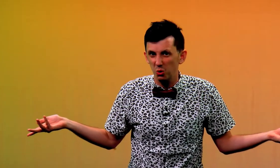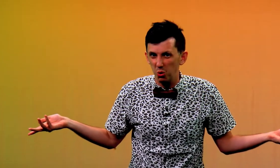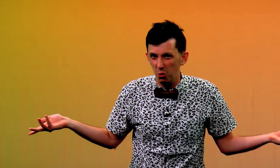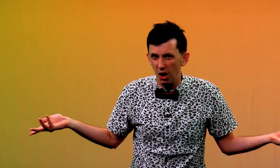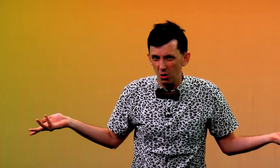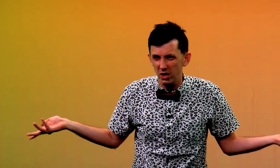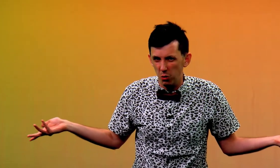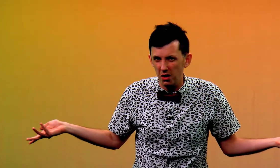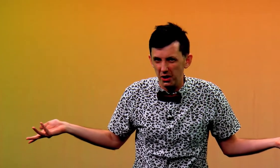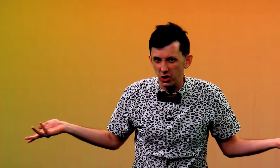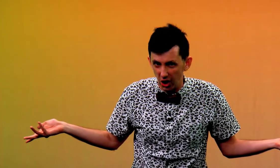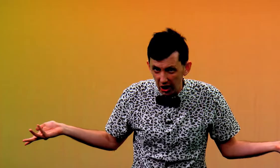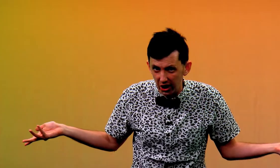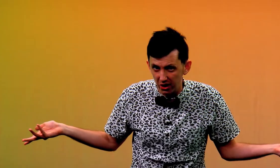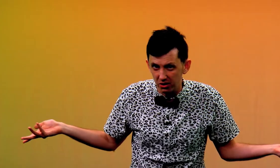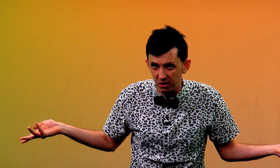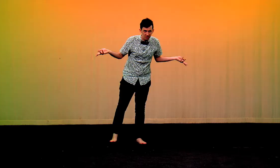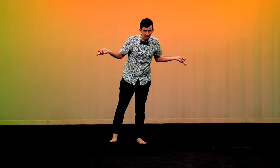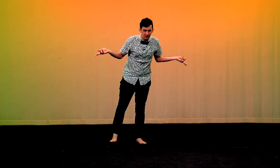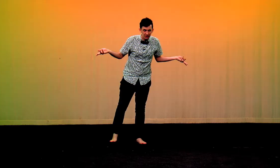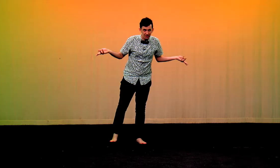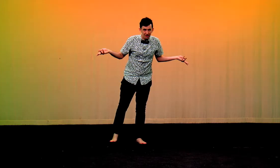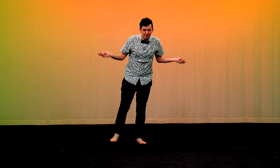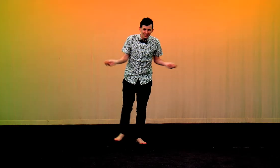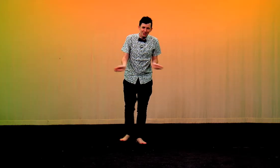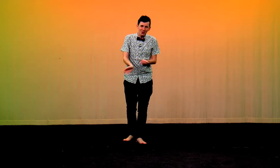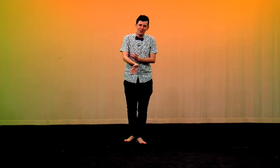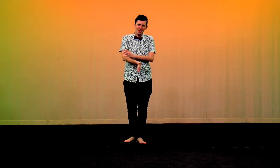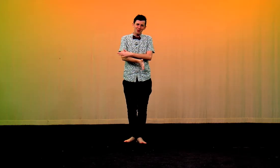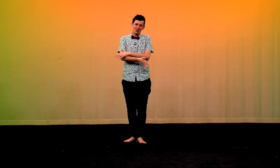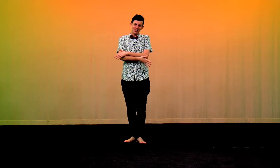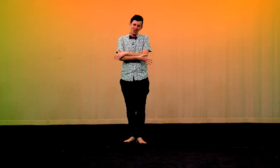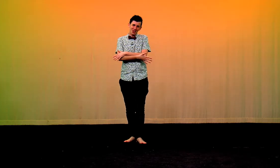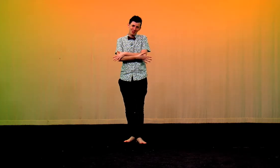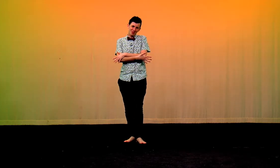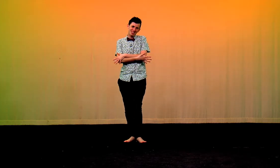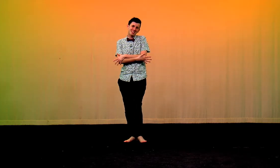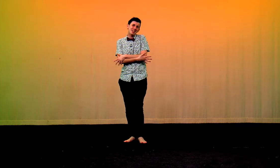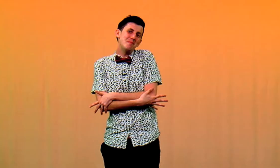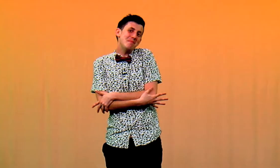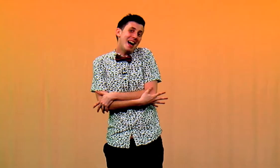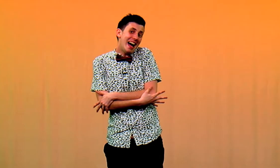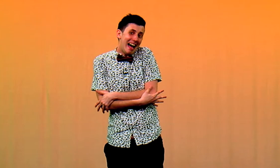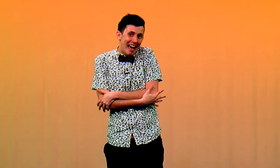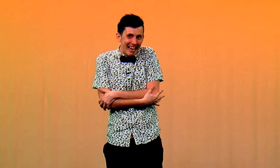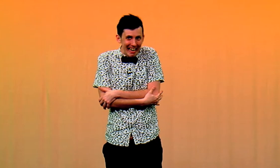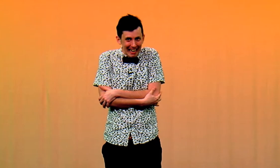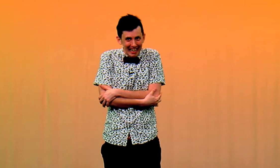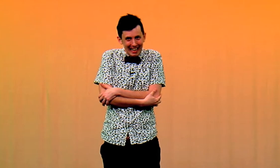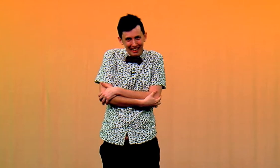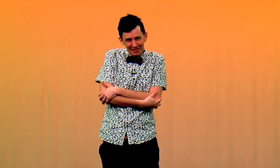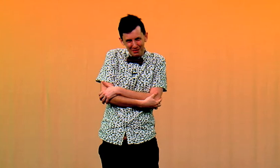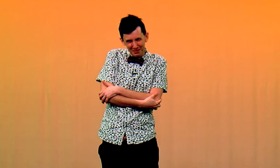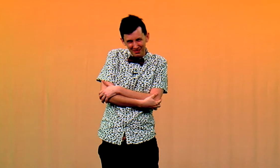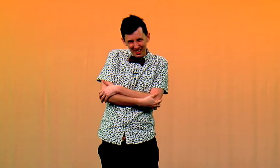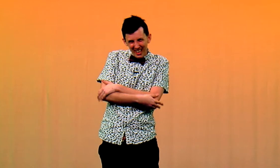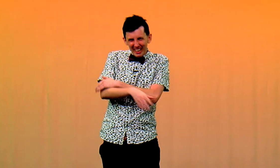the only word that she heard. Mrs. Crocodile looked at her husband and said, my love,